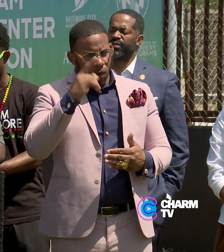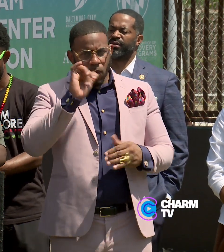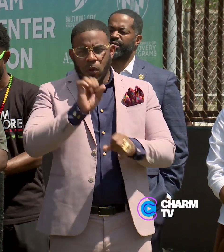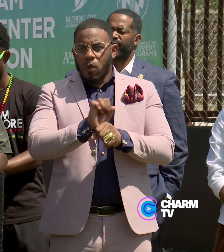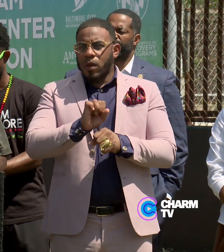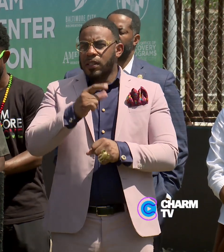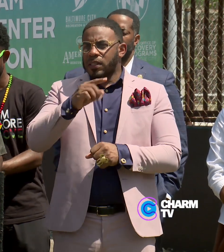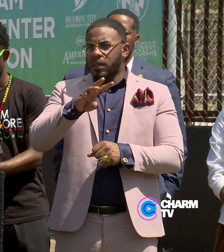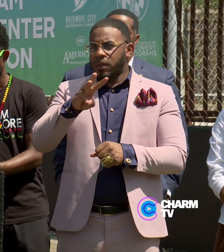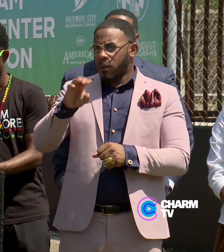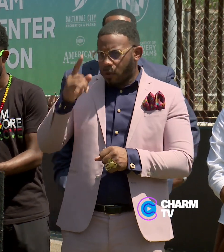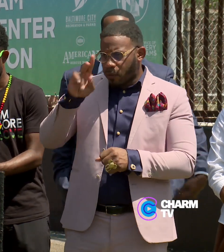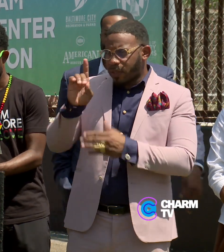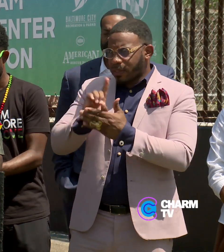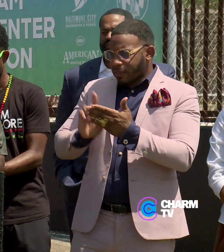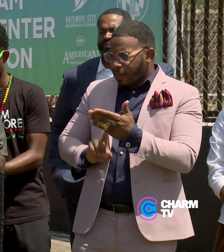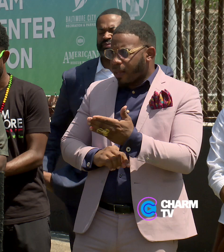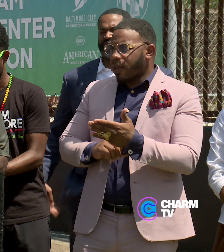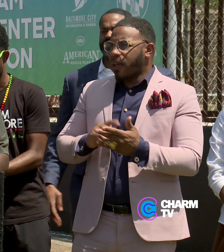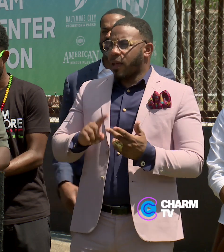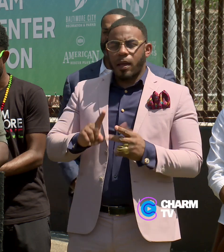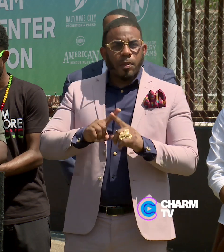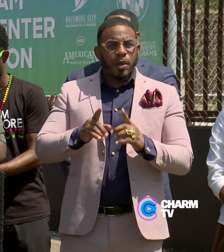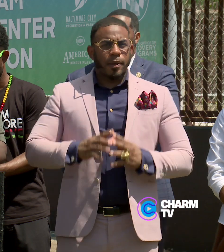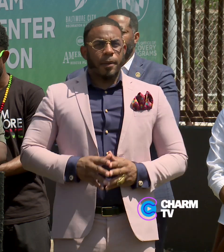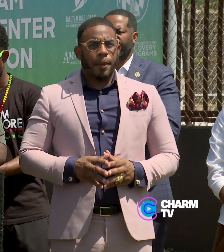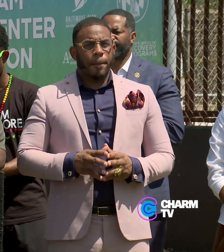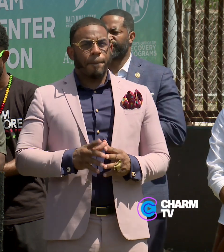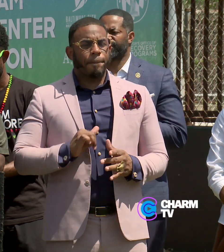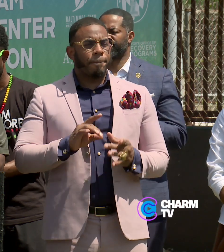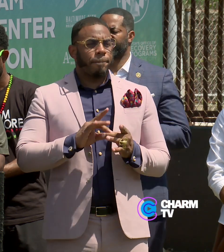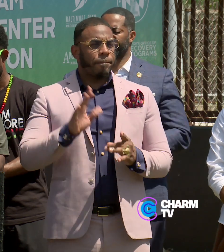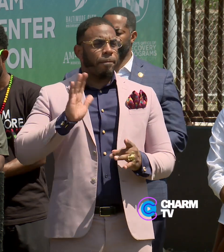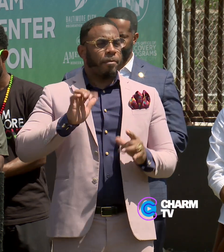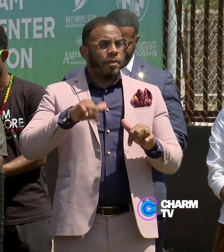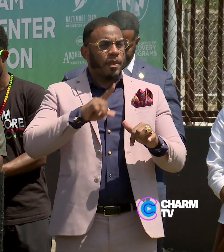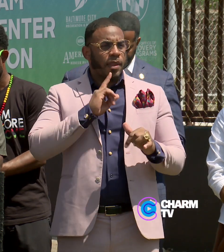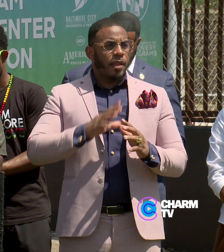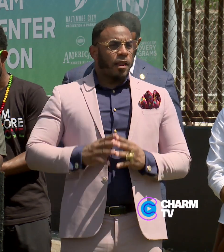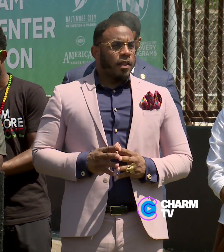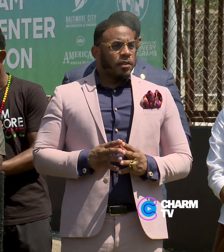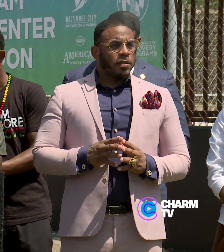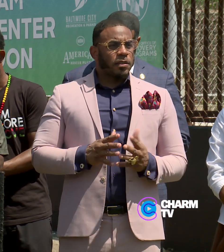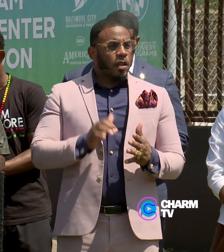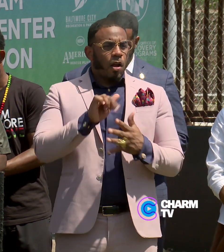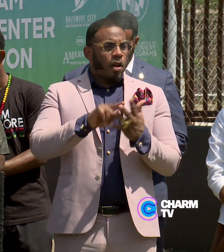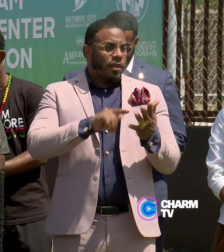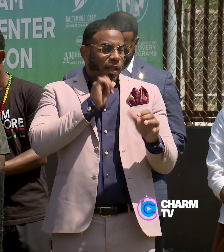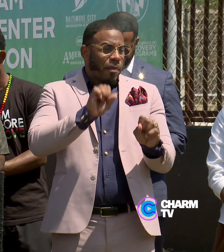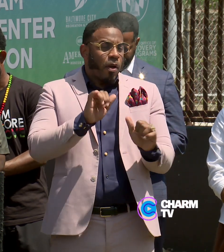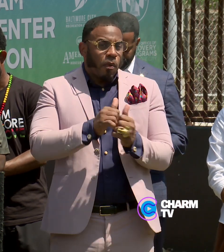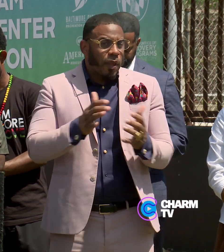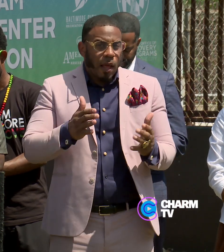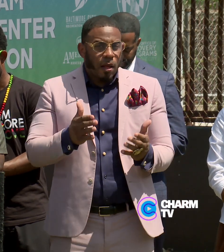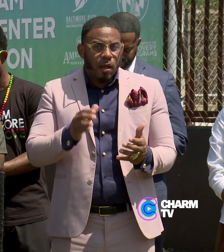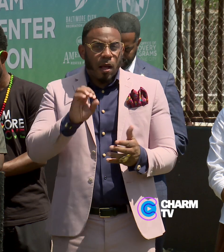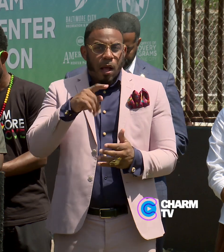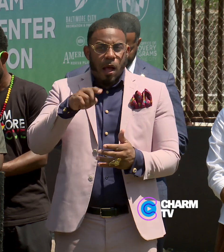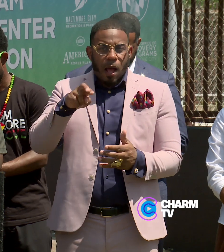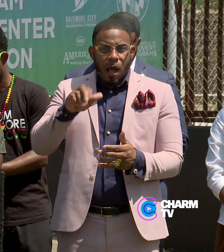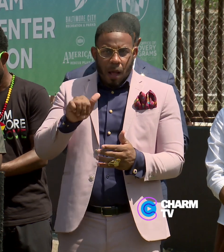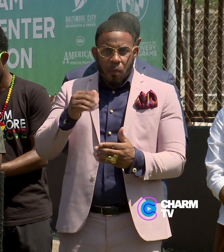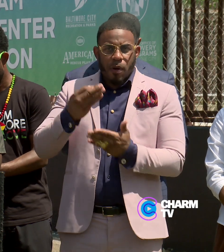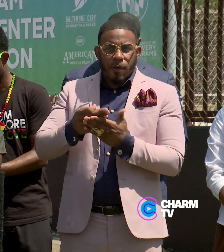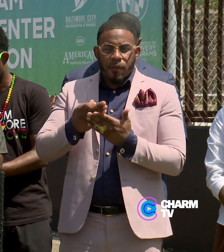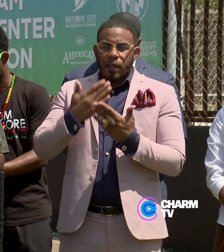work, GWWO for their design, but as I stated, all this is not possible without ARPA, so truly thank